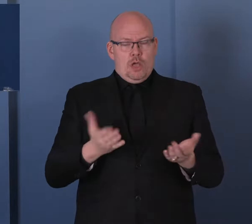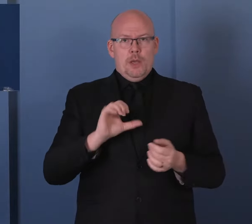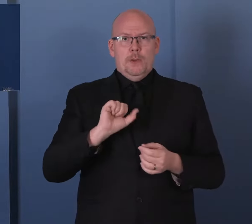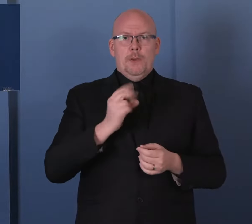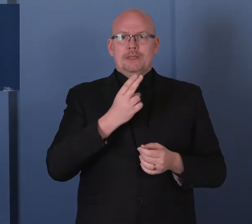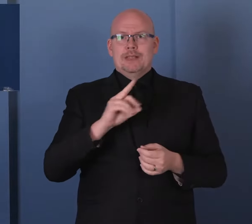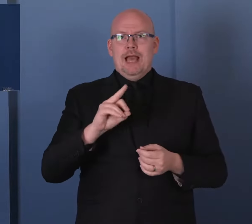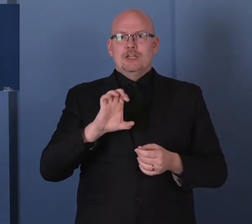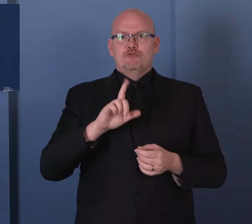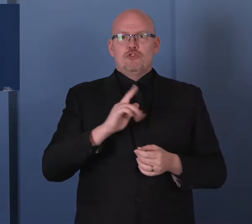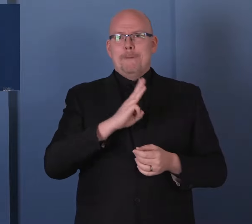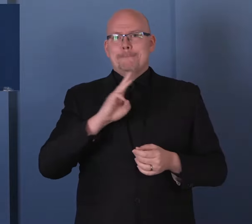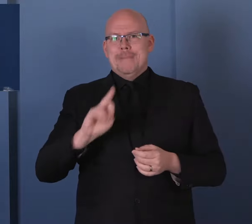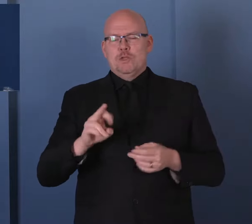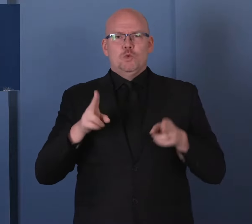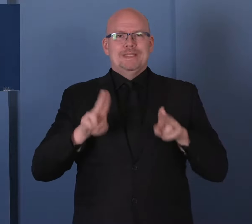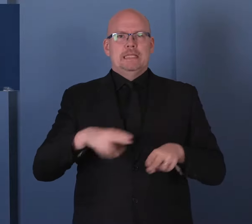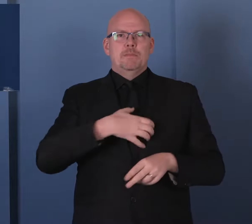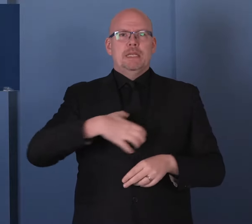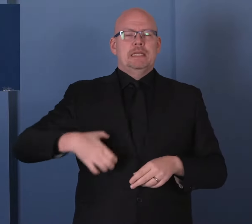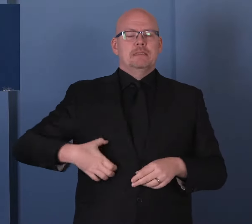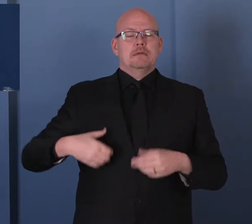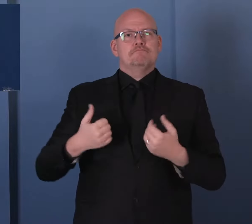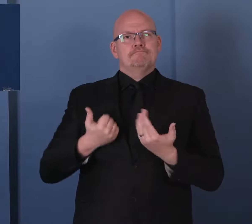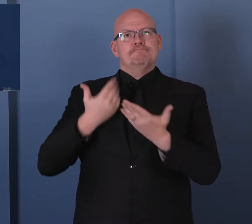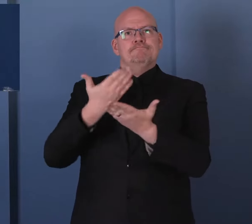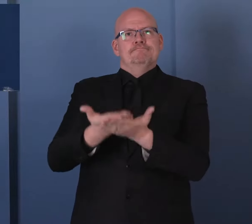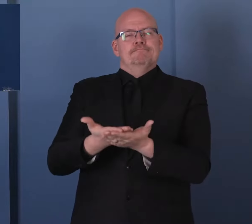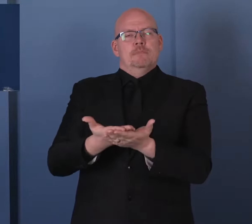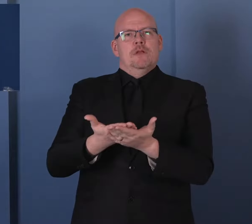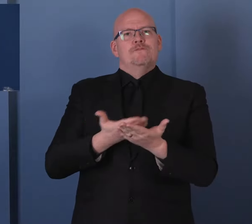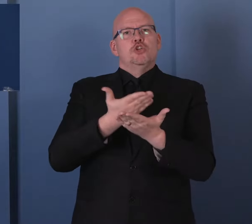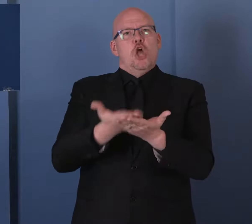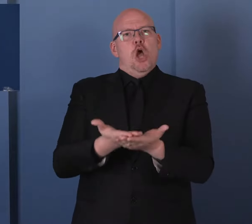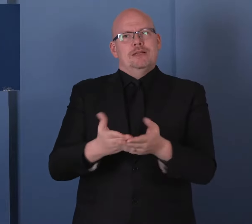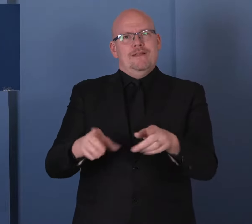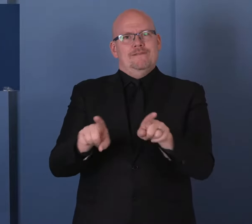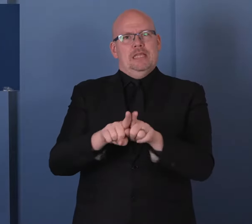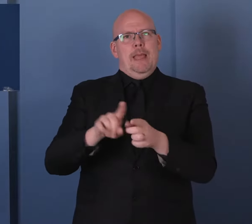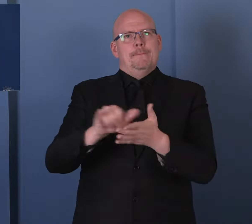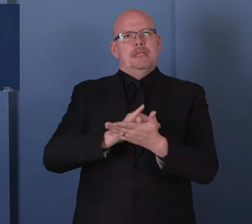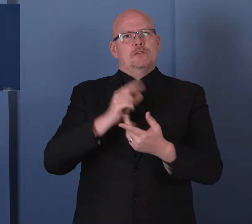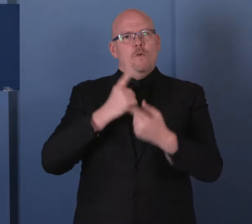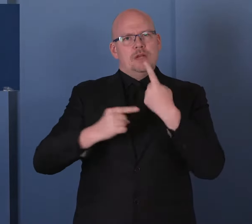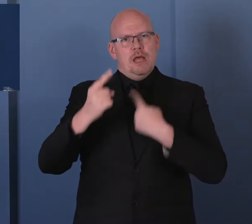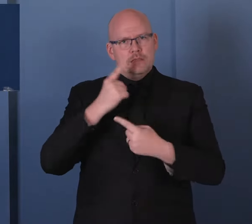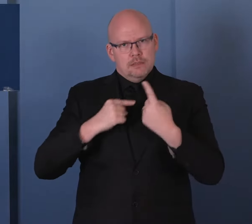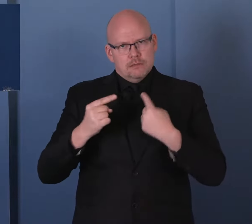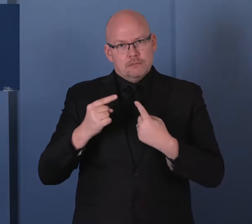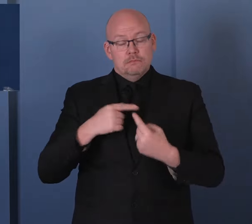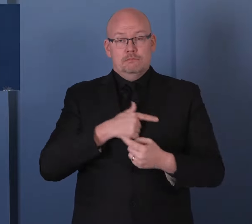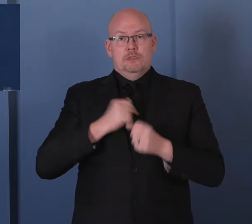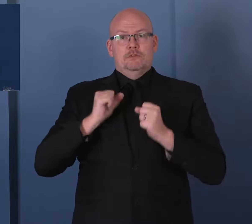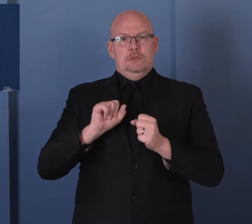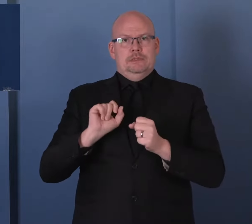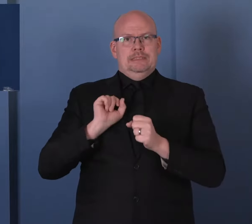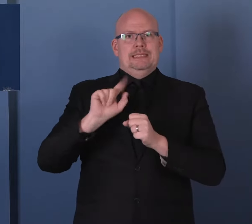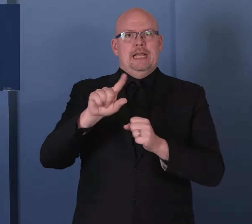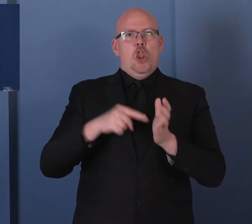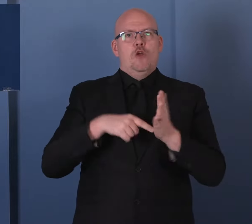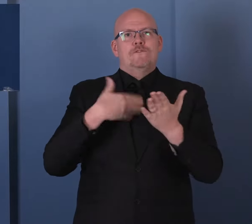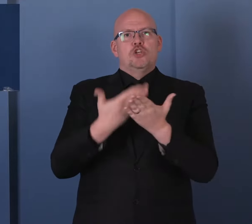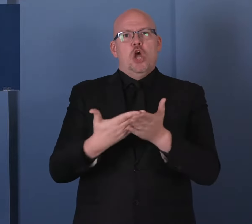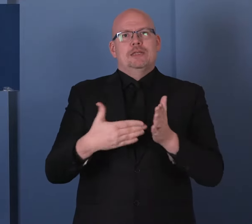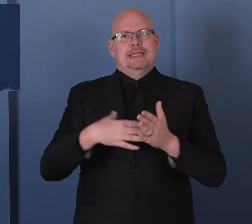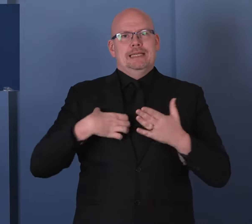Strömmer, presented the proposal at a press conference. The bill will be sent to Parliament in March,